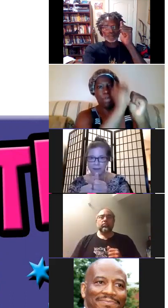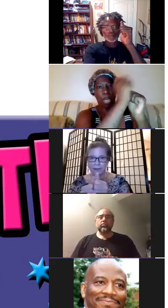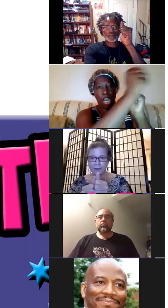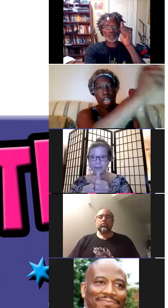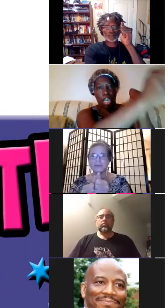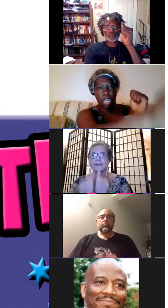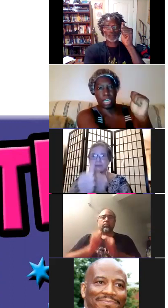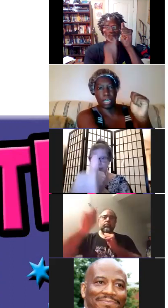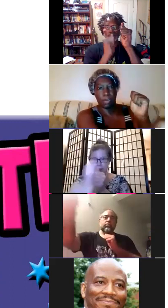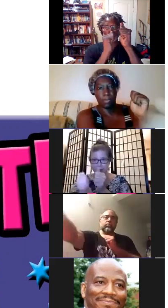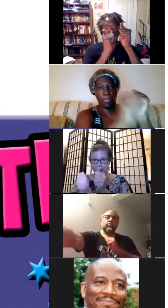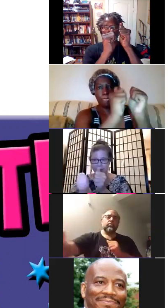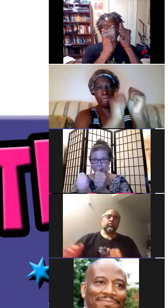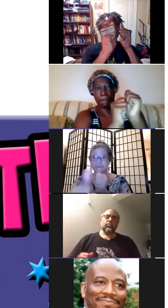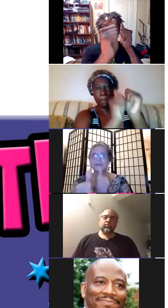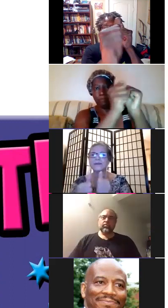Far.